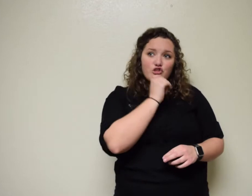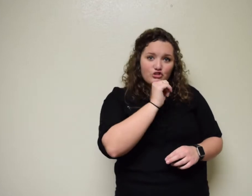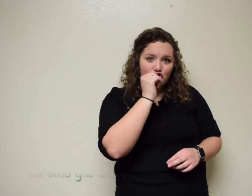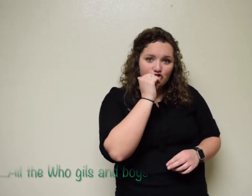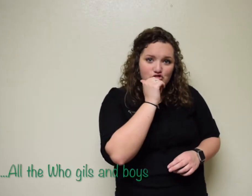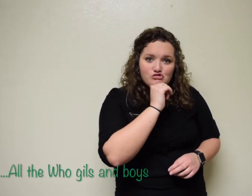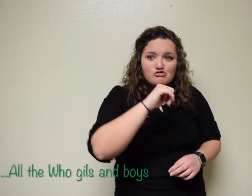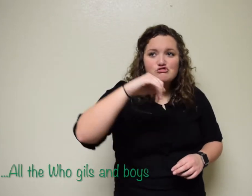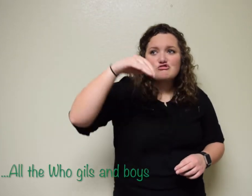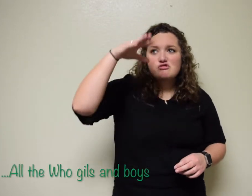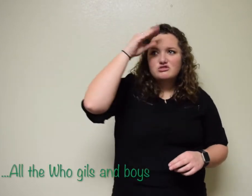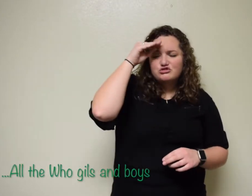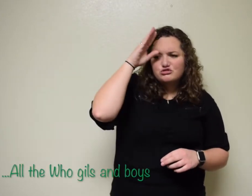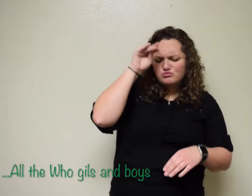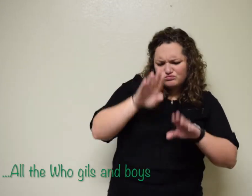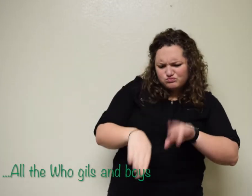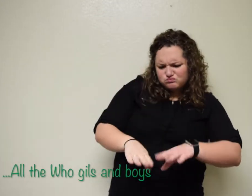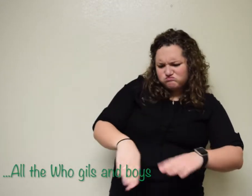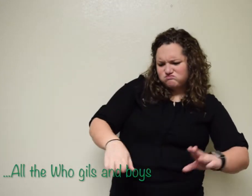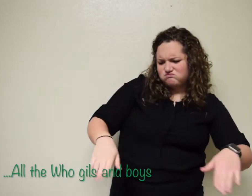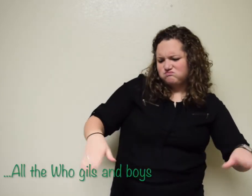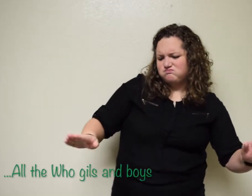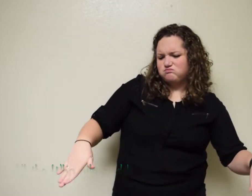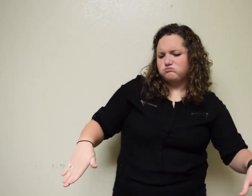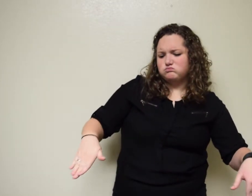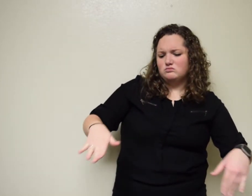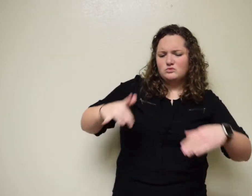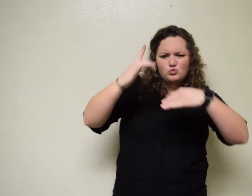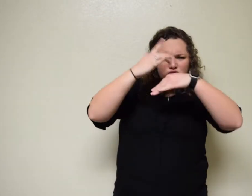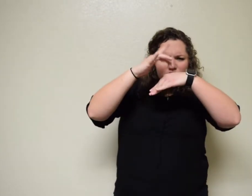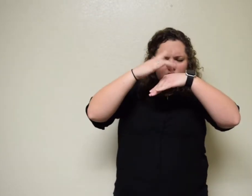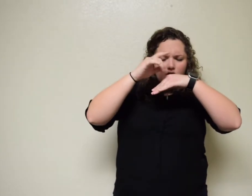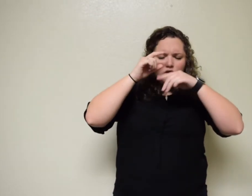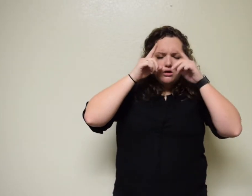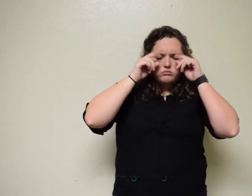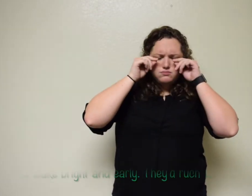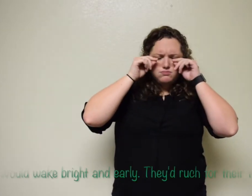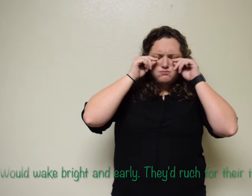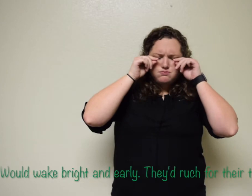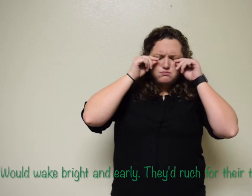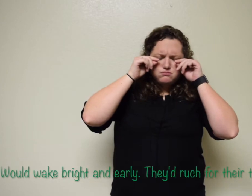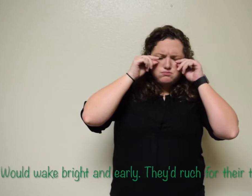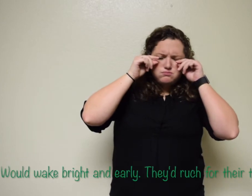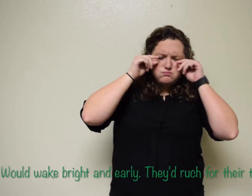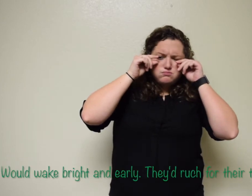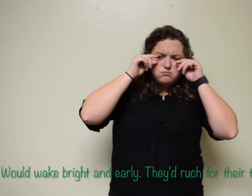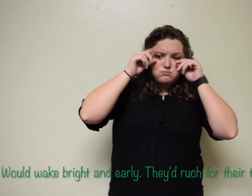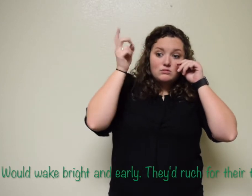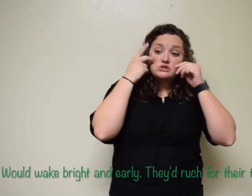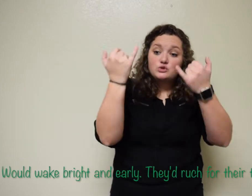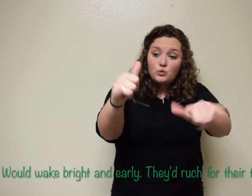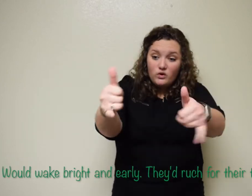All the Who girls and boys would wake bright and early. They rushed for their toys.